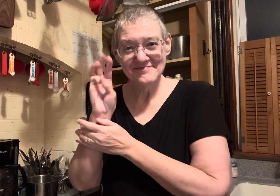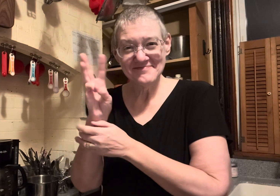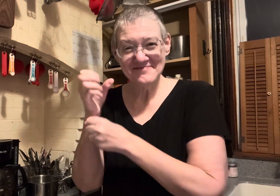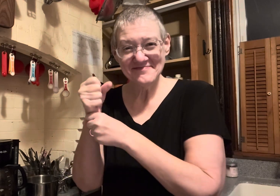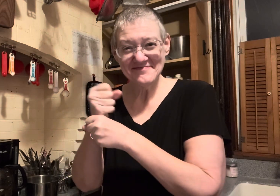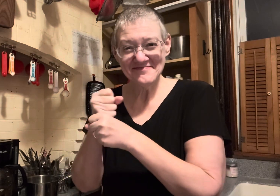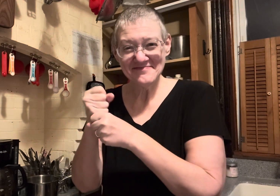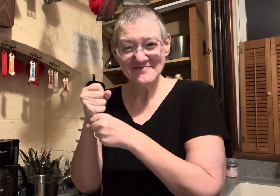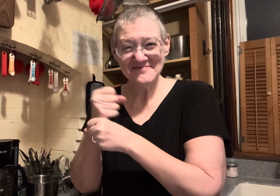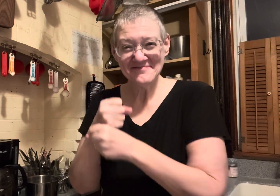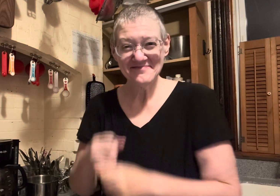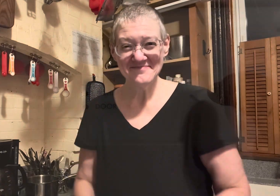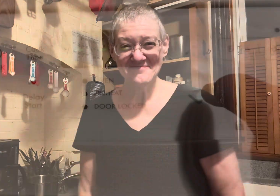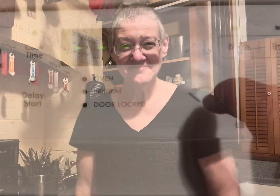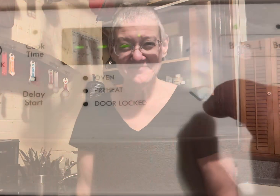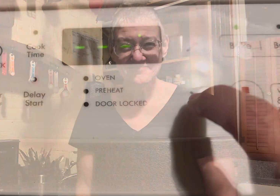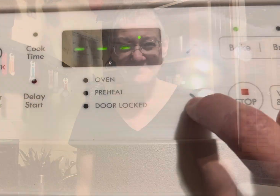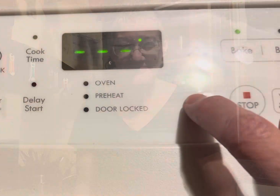start brewing some coffee.